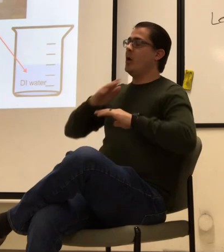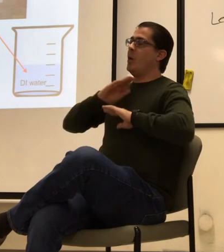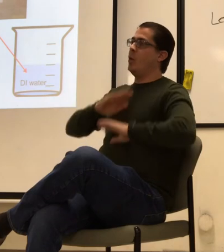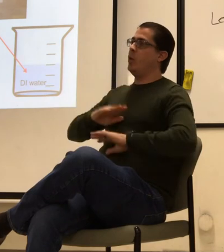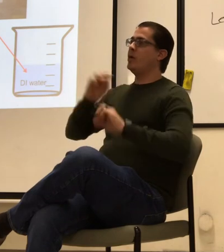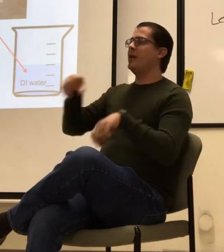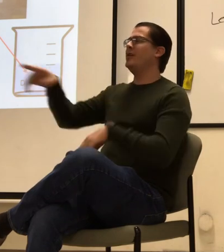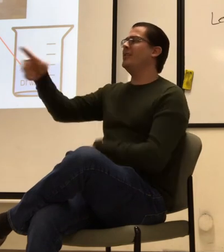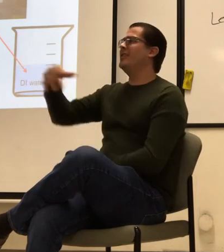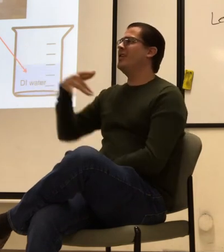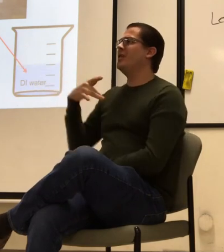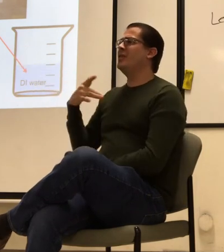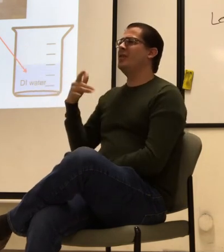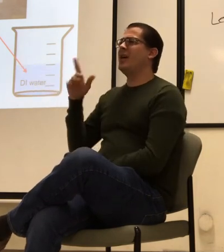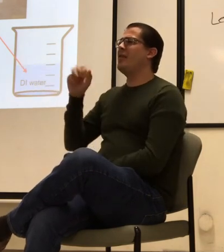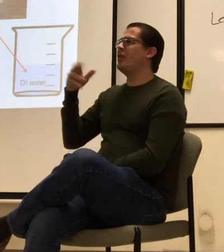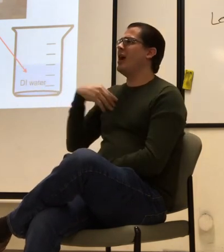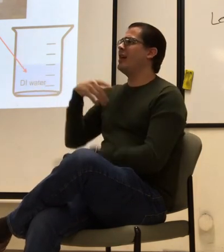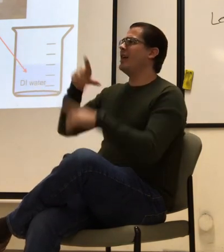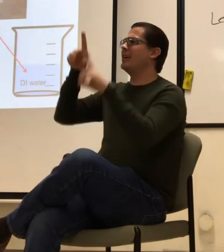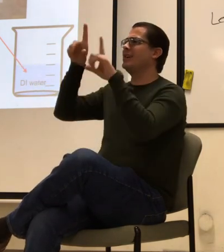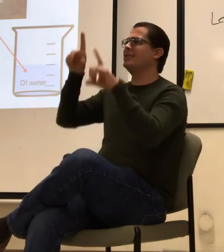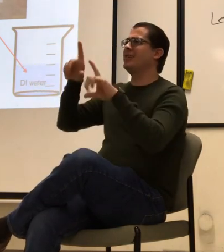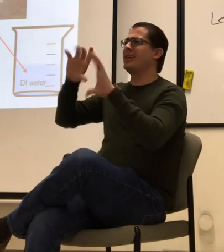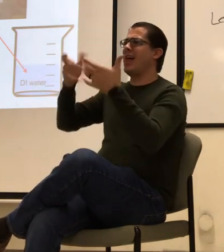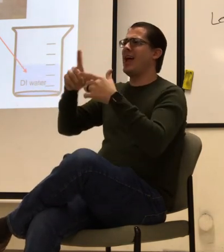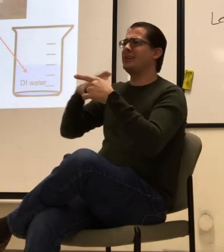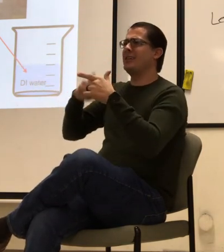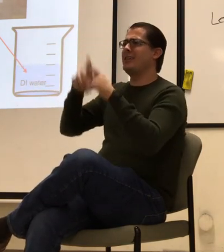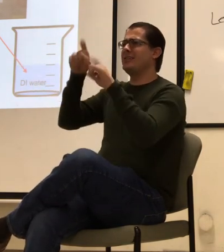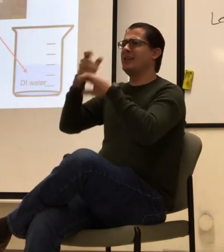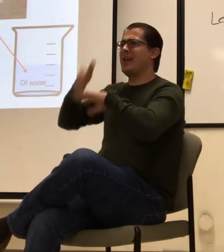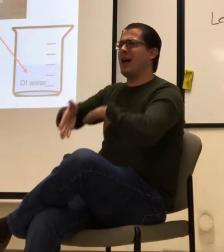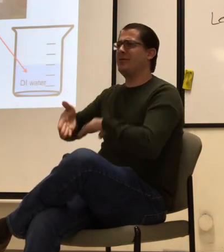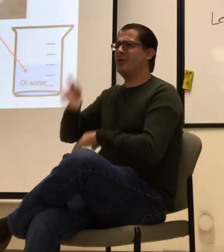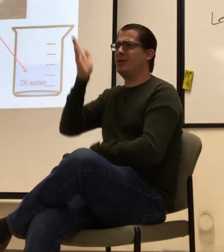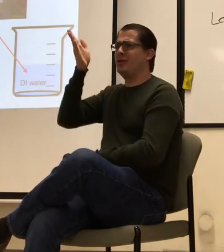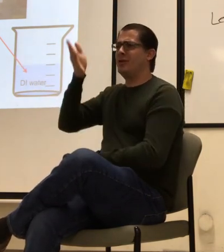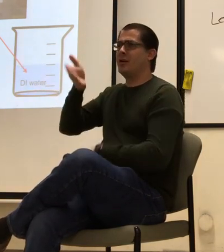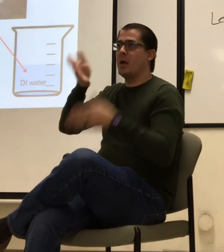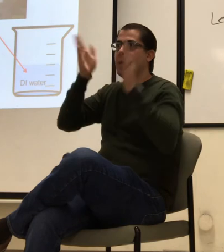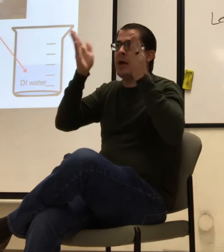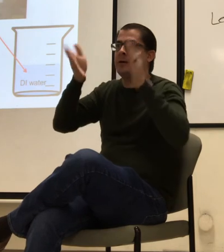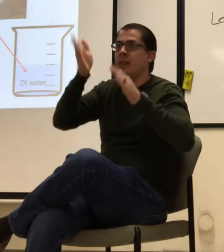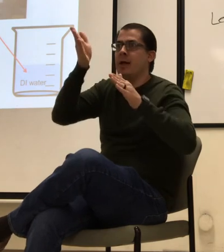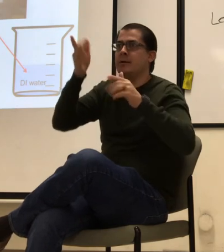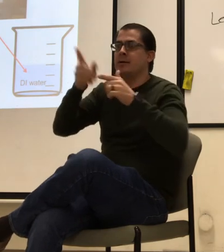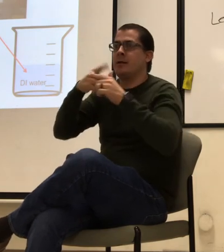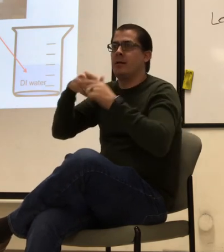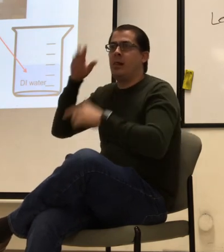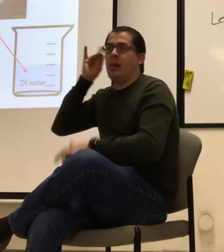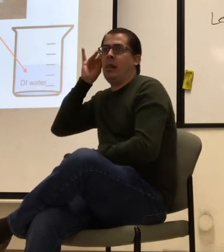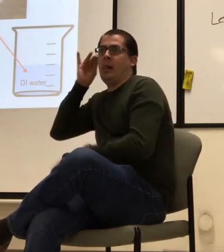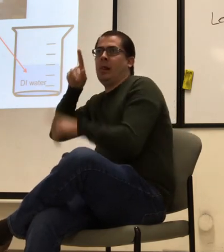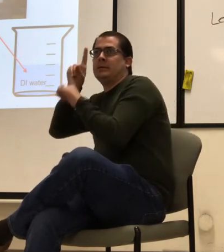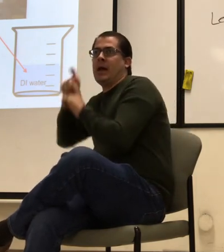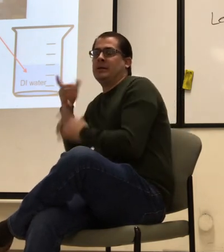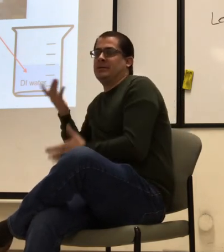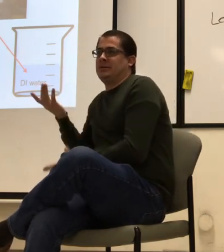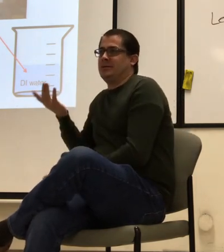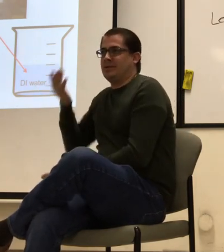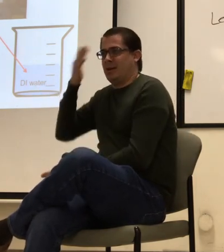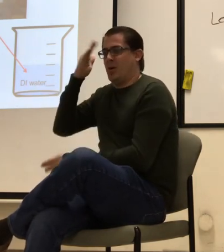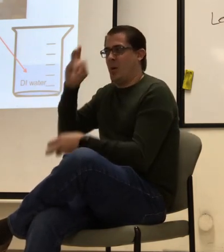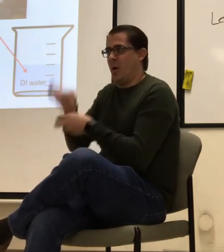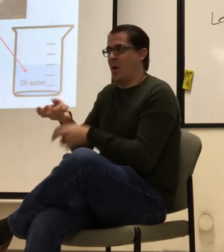Have you ever like had class and the test was right after? Could you pay attention? You have a test coming? Yeah, I know you can, so I